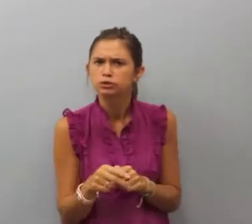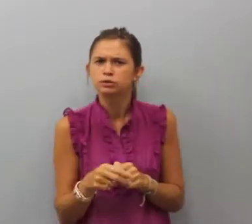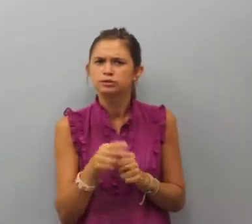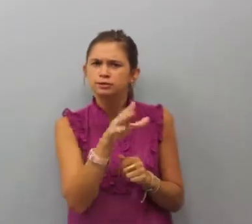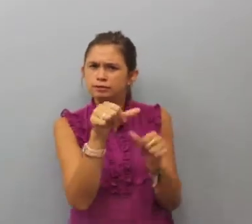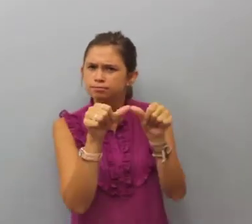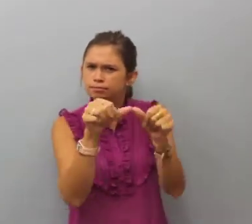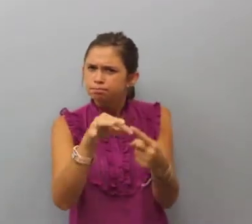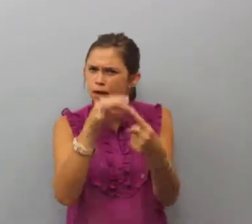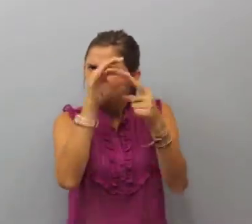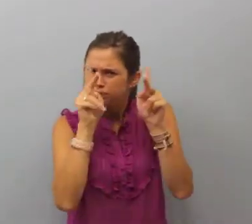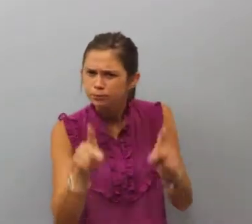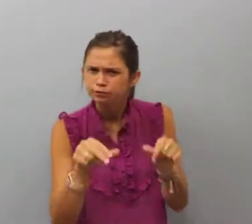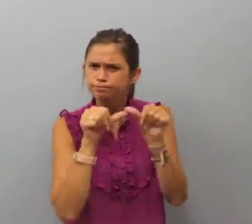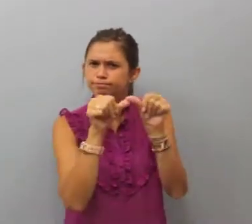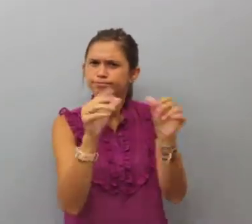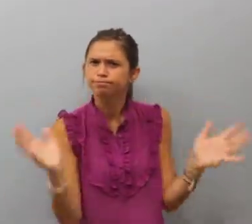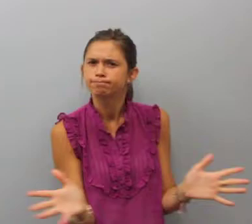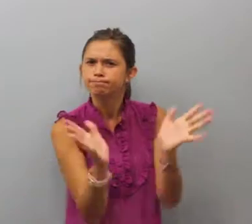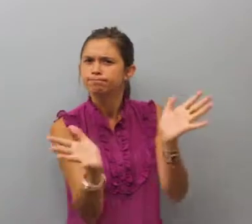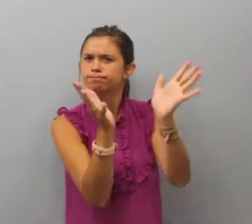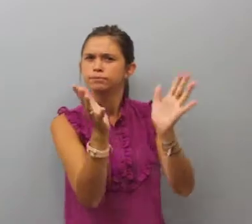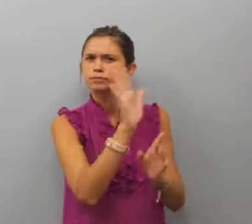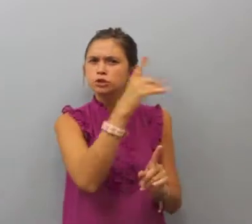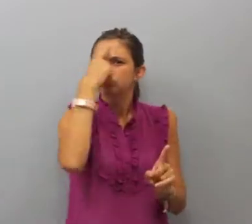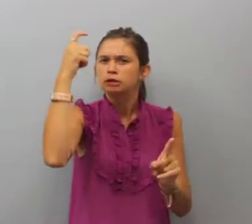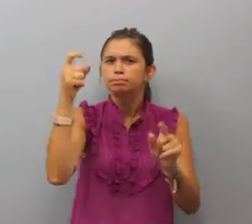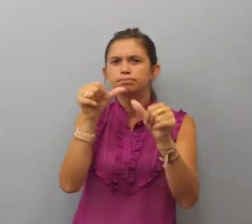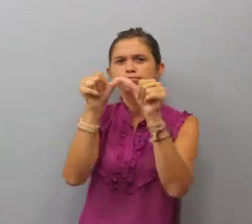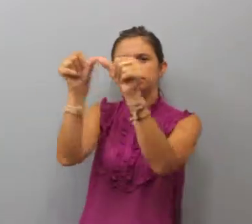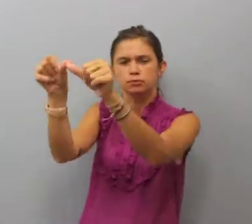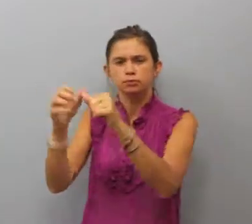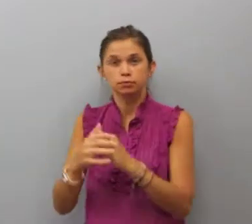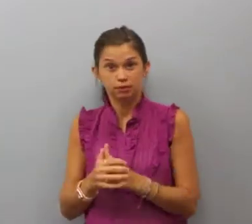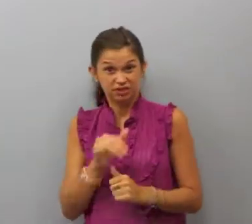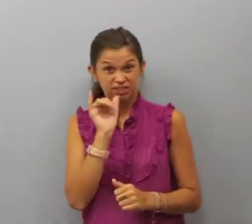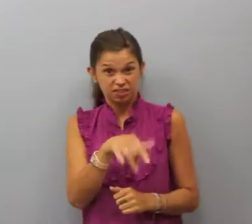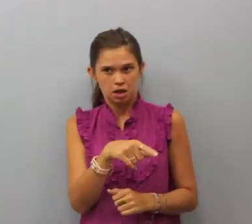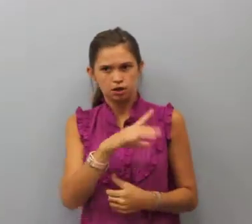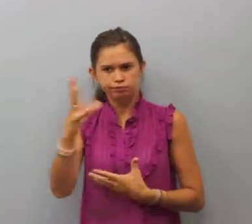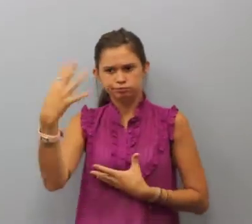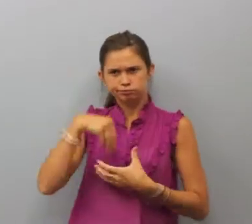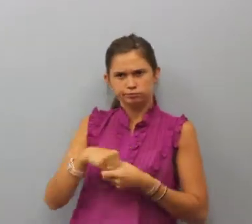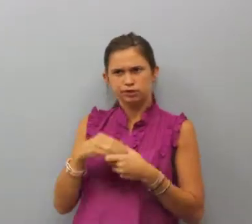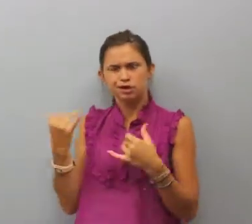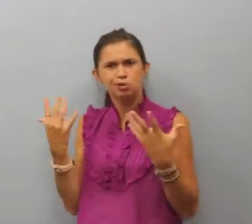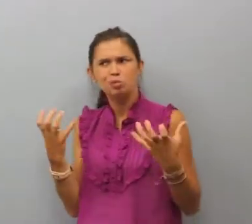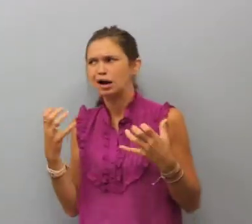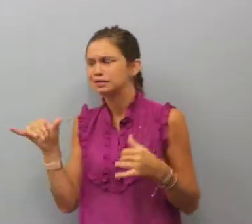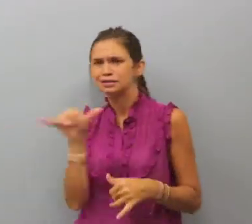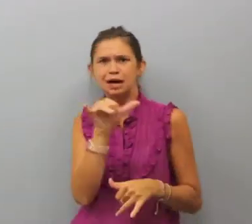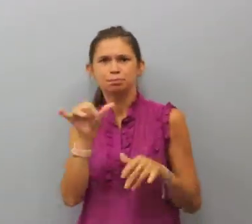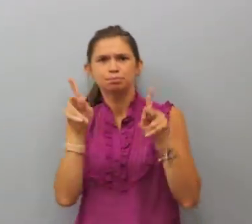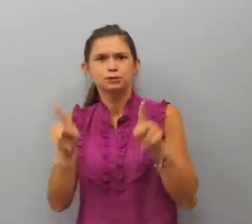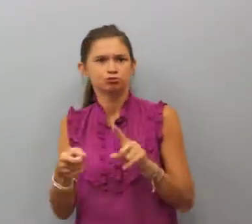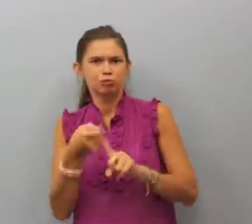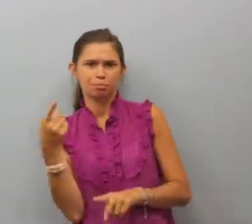school, and he says his teachers. They invested a lot of time in him and in his success, and to never give up on your